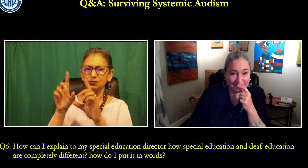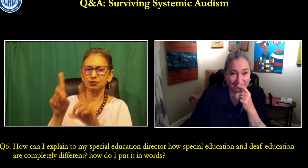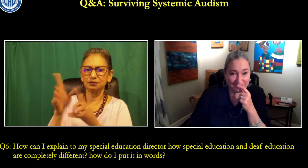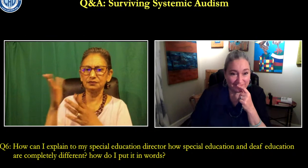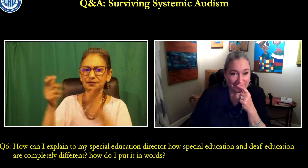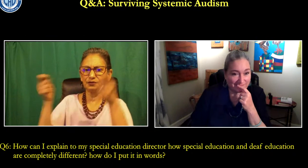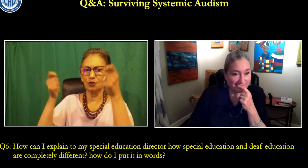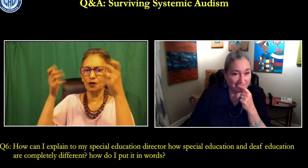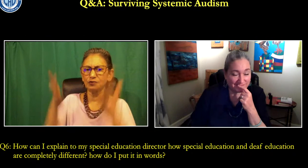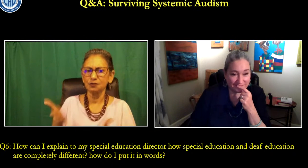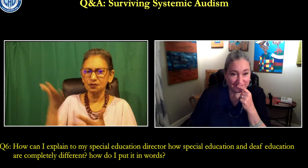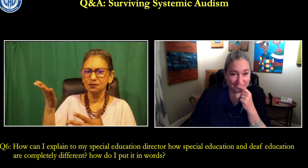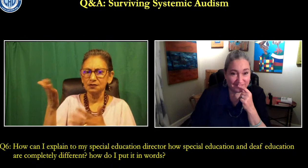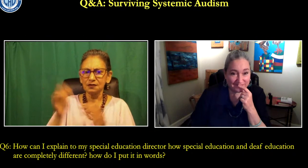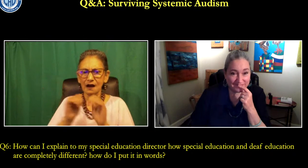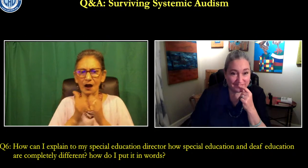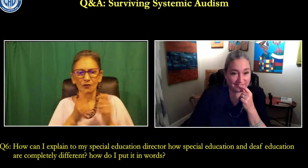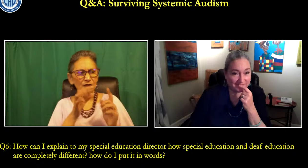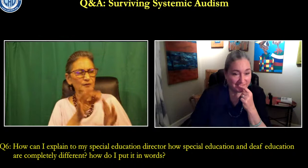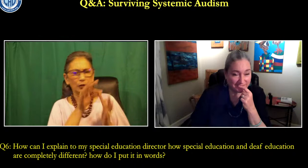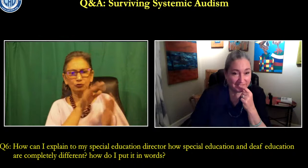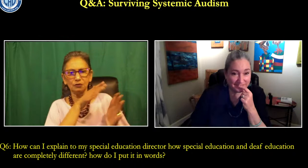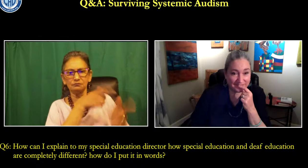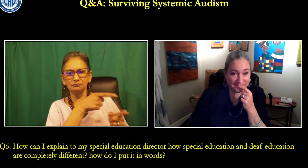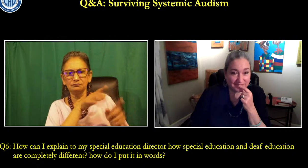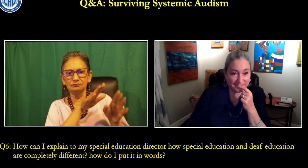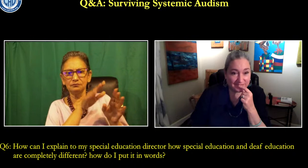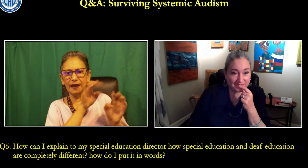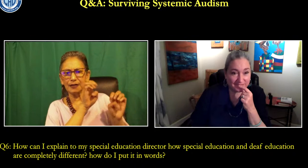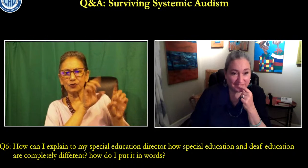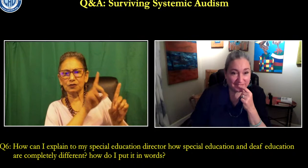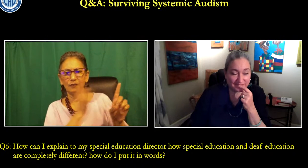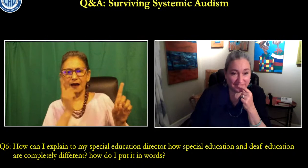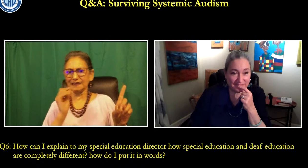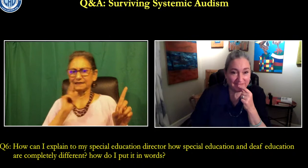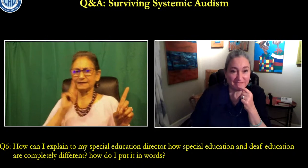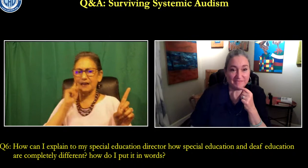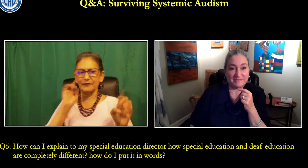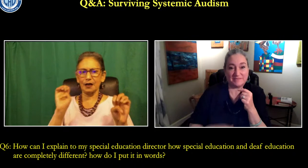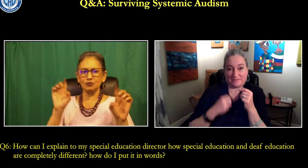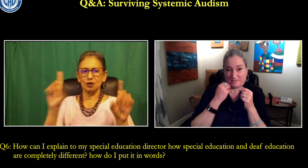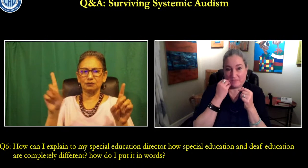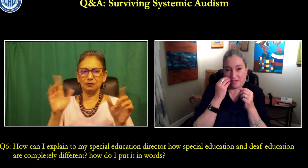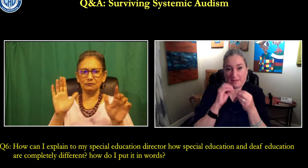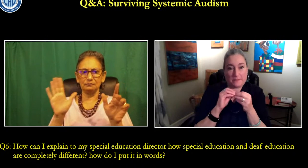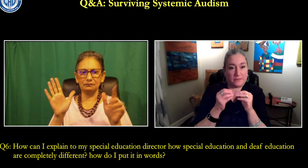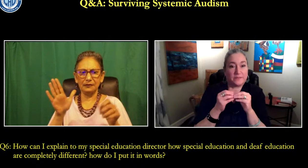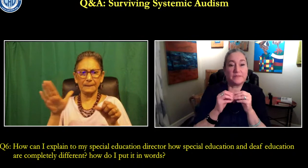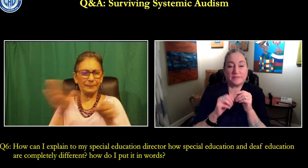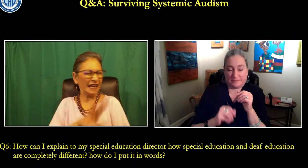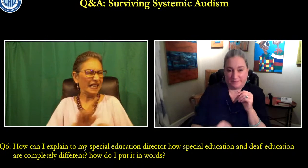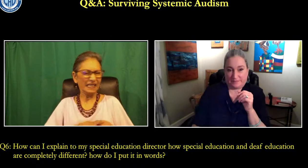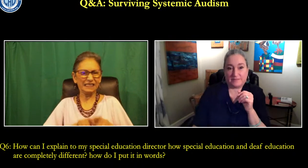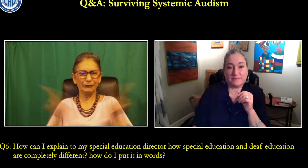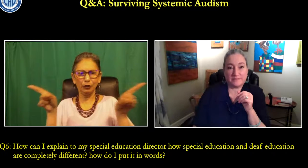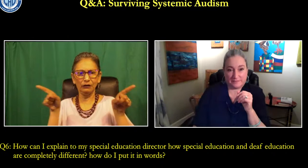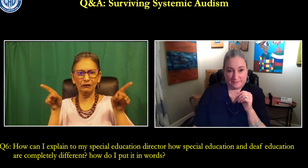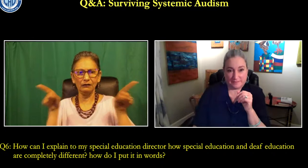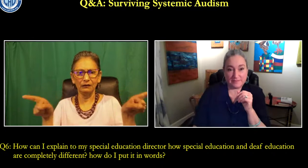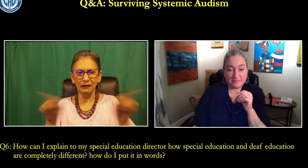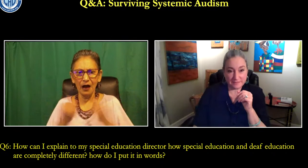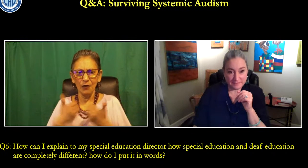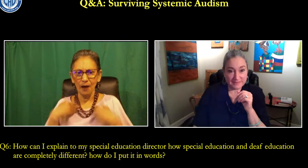How can I explain to my special education director how special education and deaf education